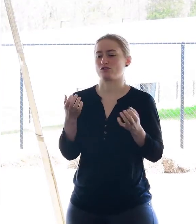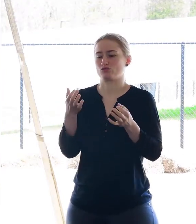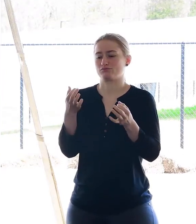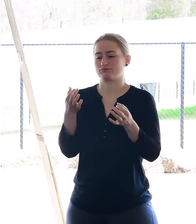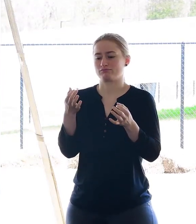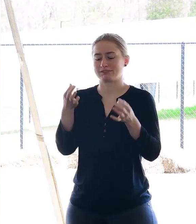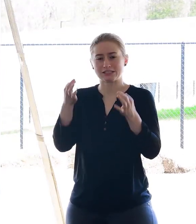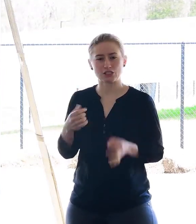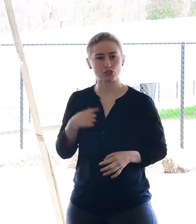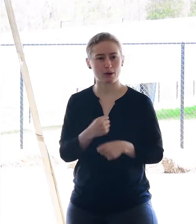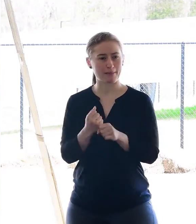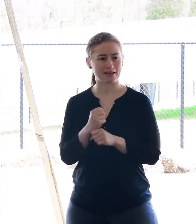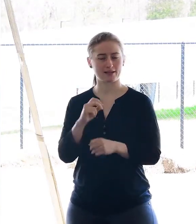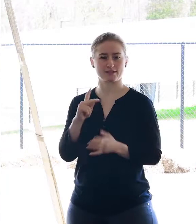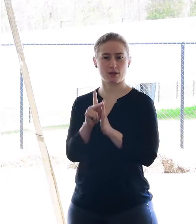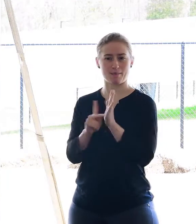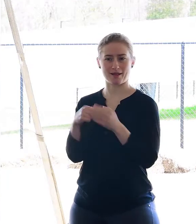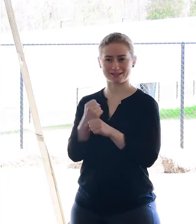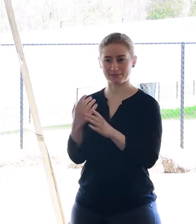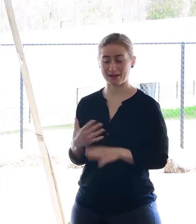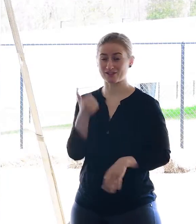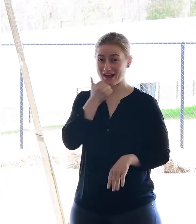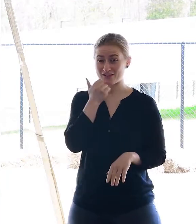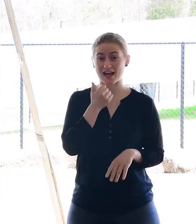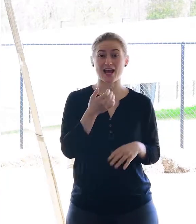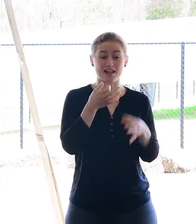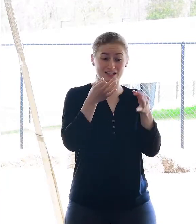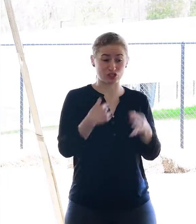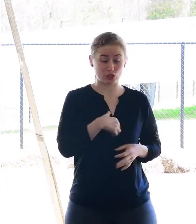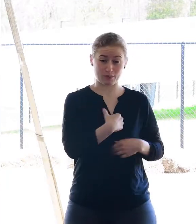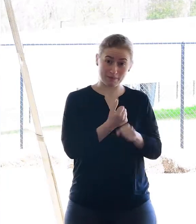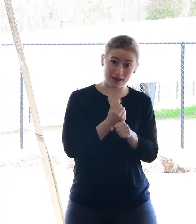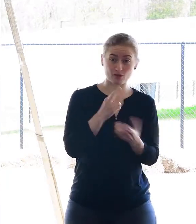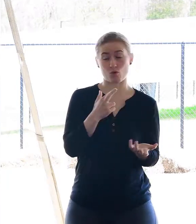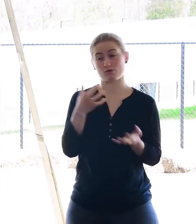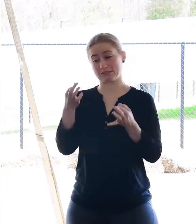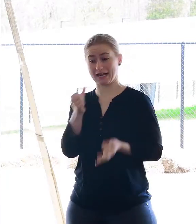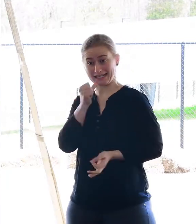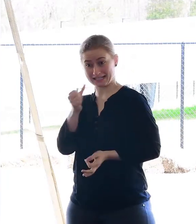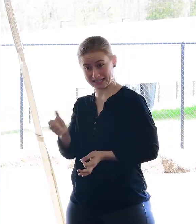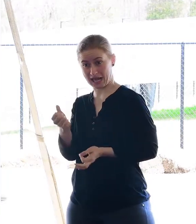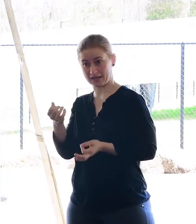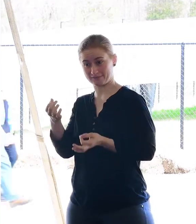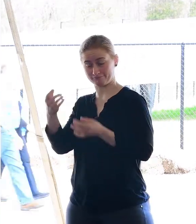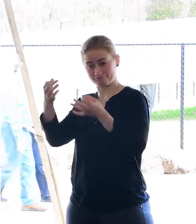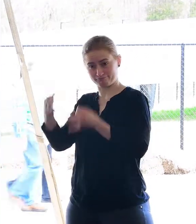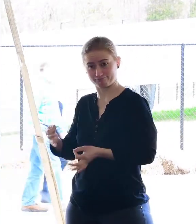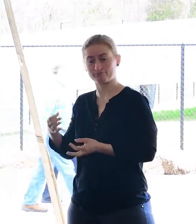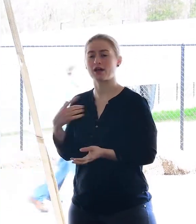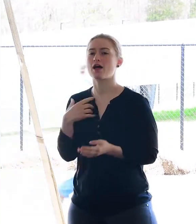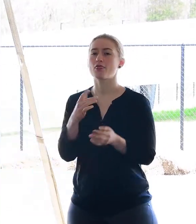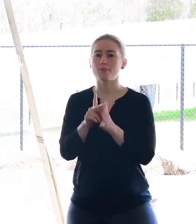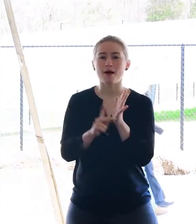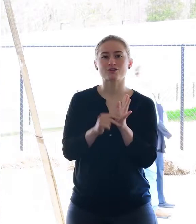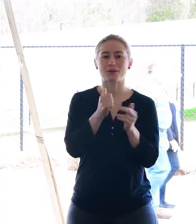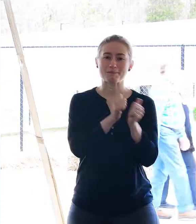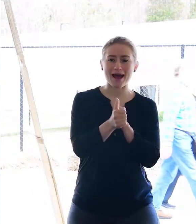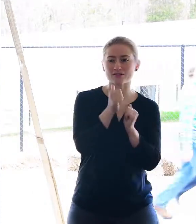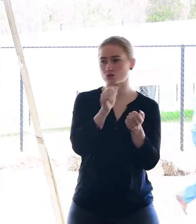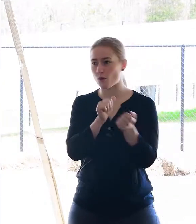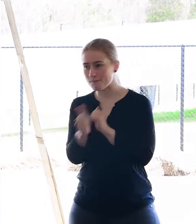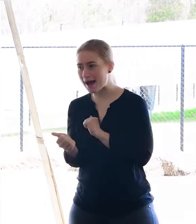day. And each day, the choices that we make or don't make, the policies that we pass or don't